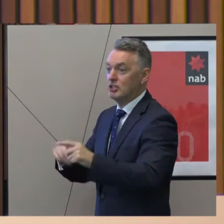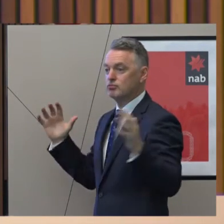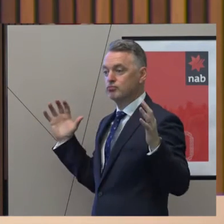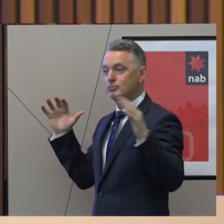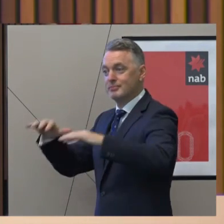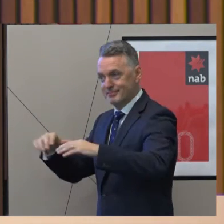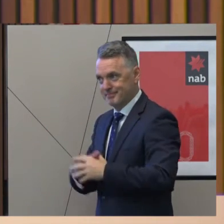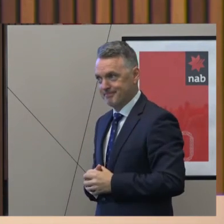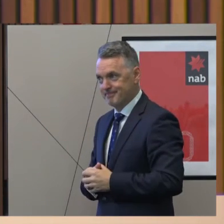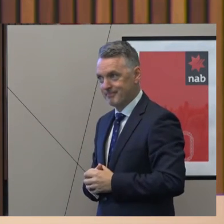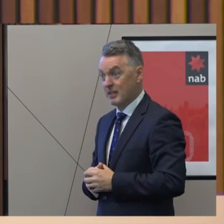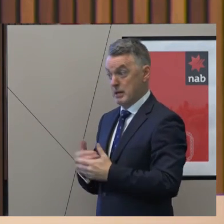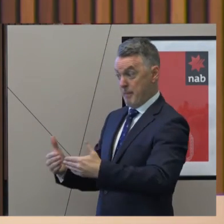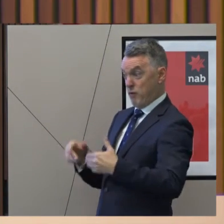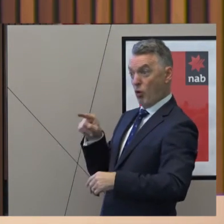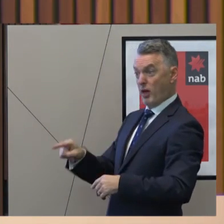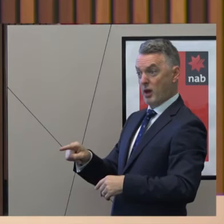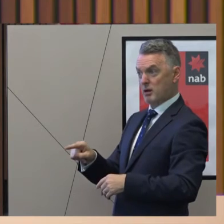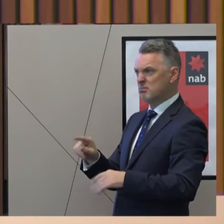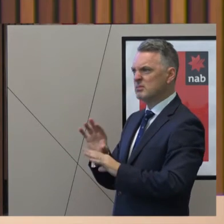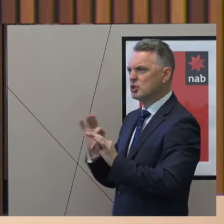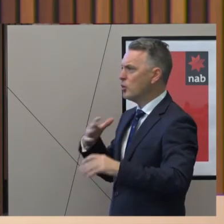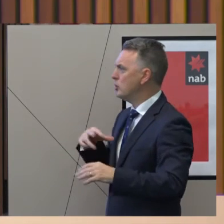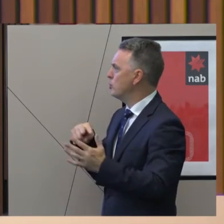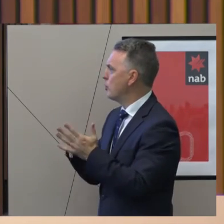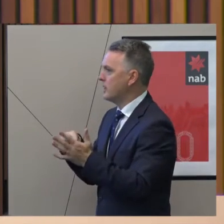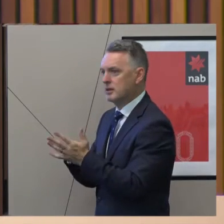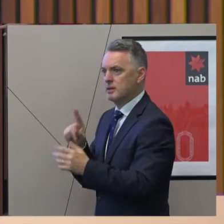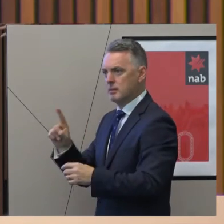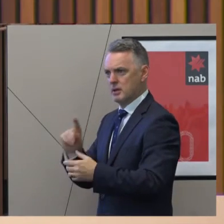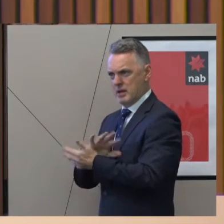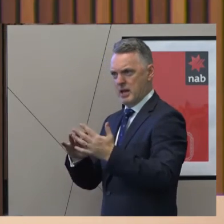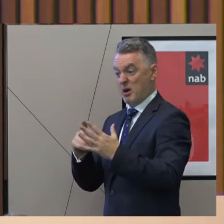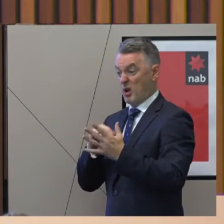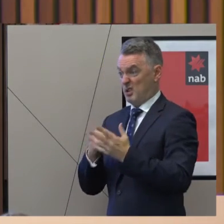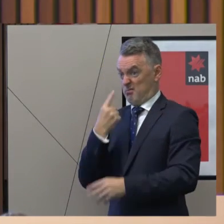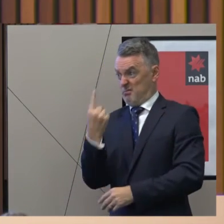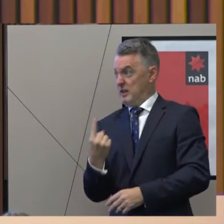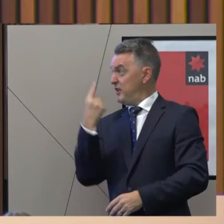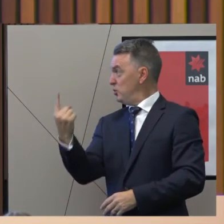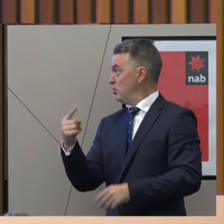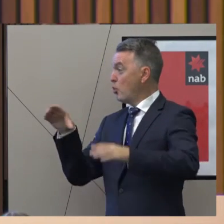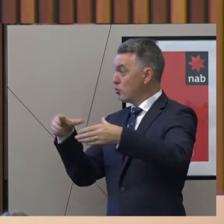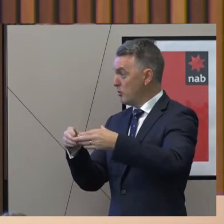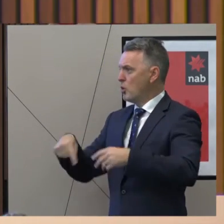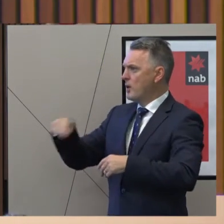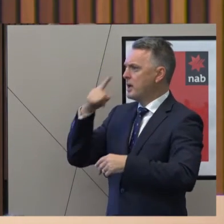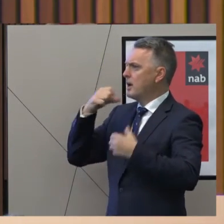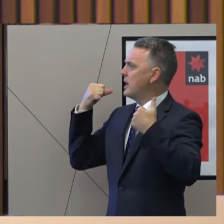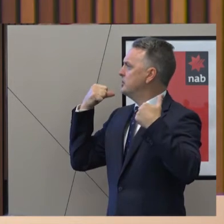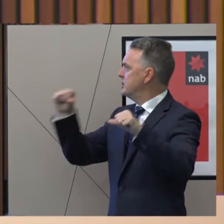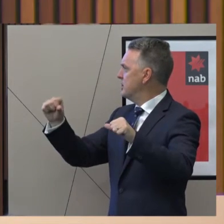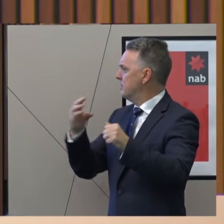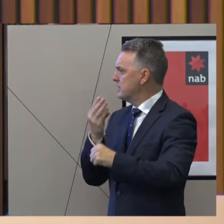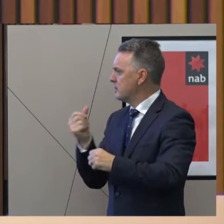in the meantime, perhaps we shouldn't wait for that, to think about how, as individuals and groups, we can come together to achieve some of